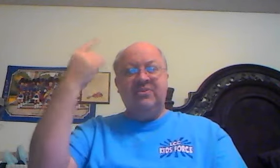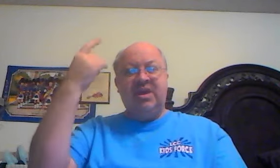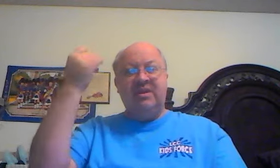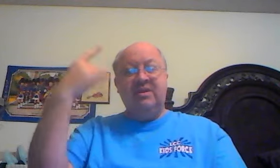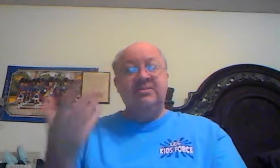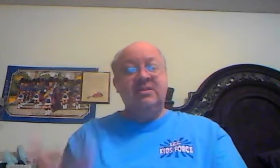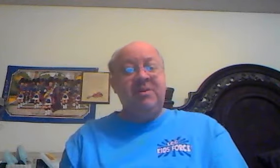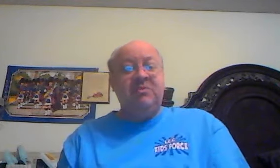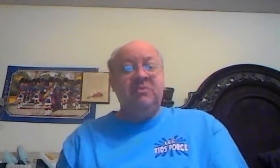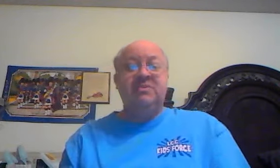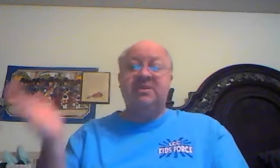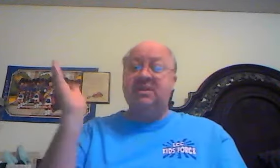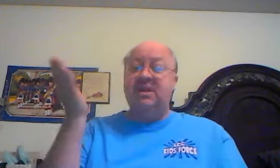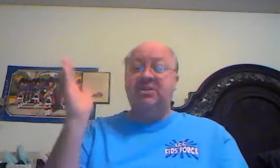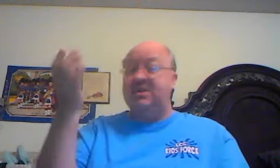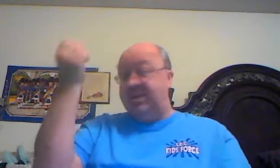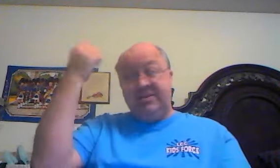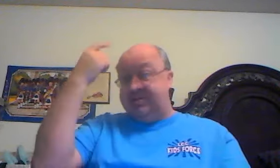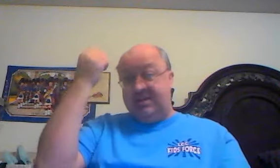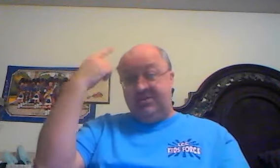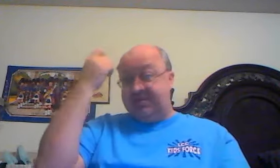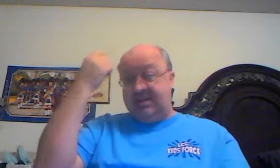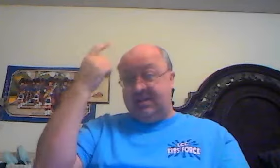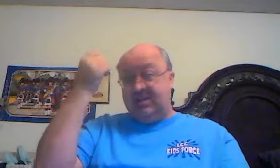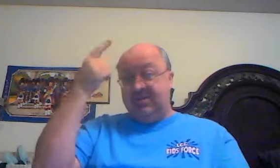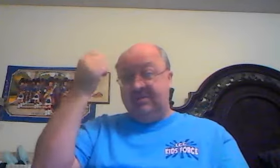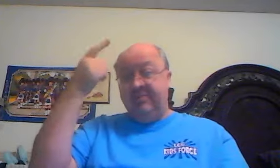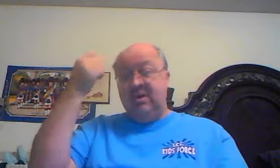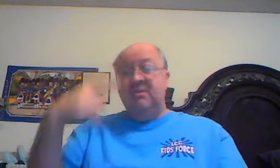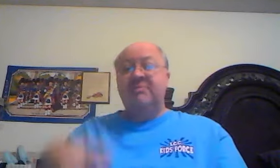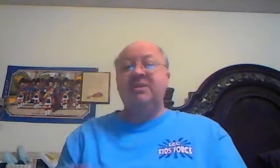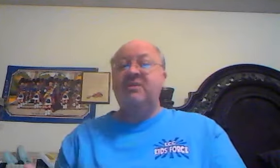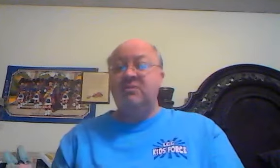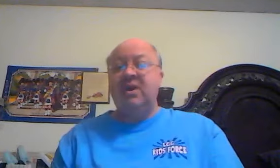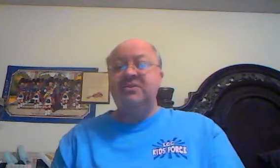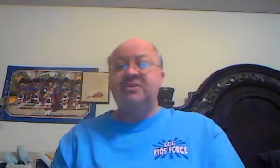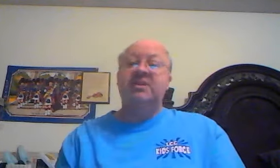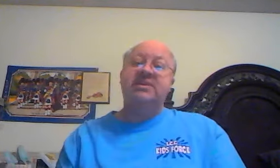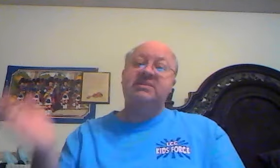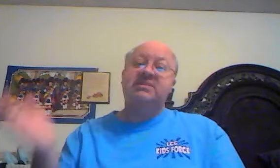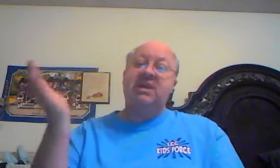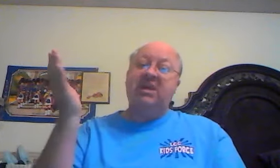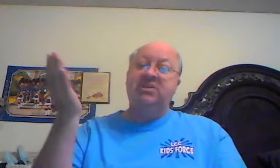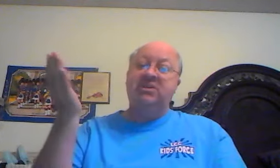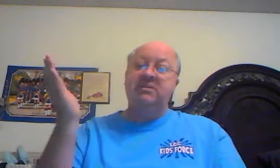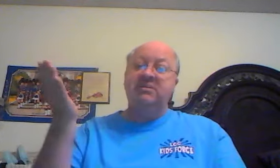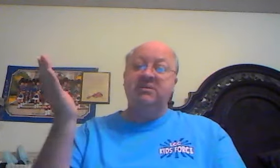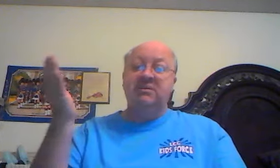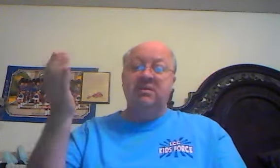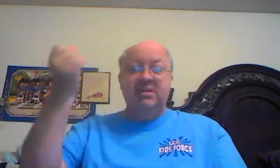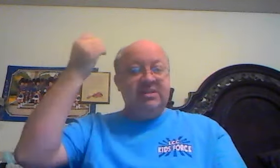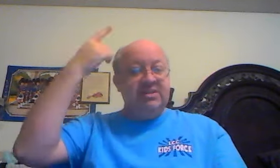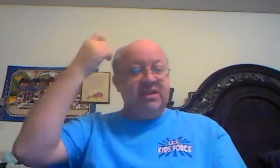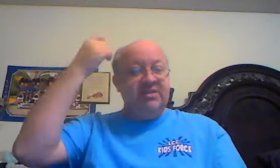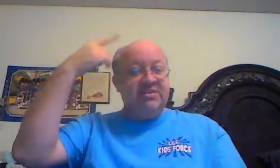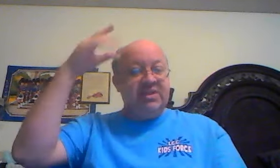understand. Now some people would do this, lecture, I just didn't understand the lecture. But another way to do it is lecture, didn't understand